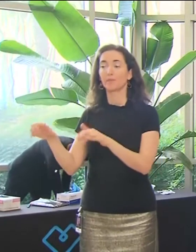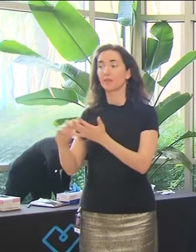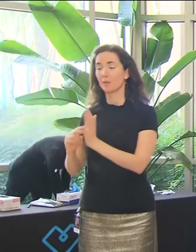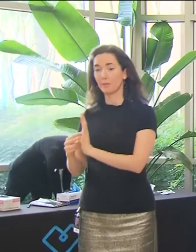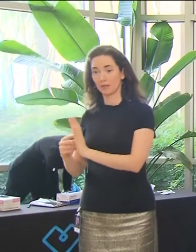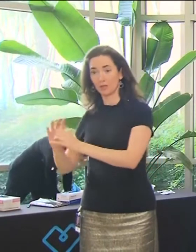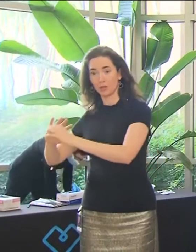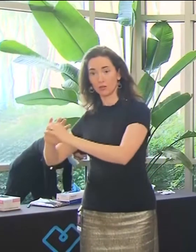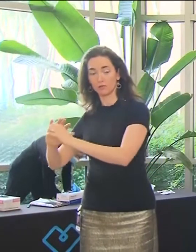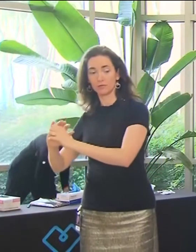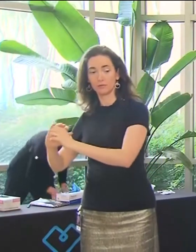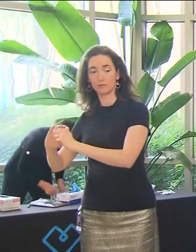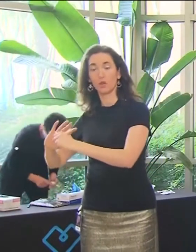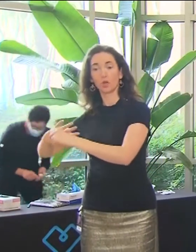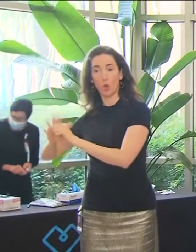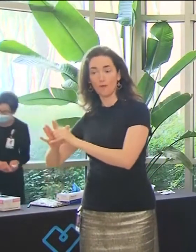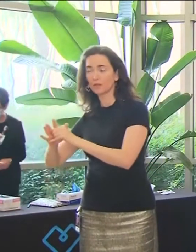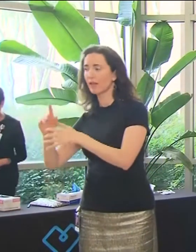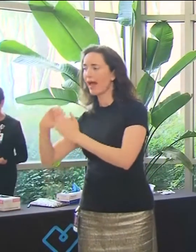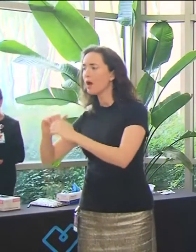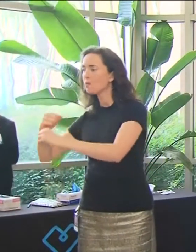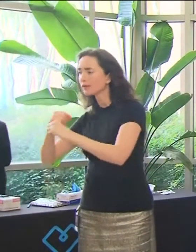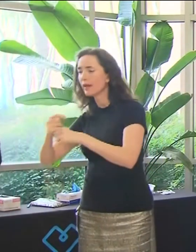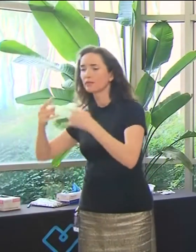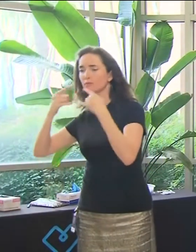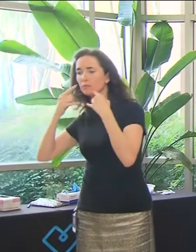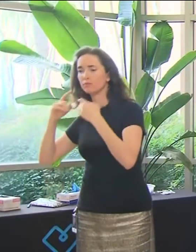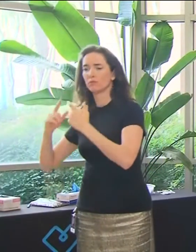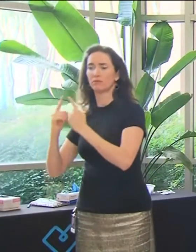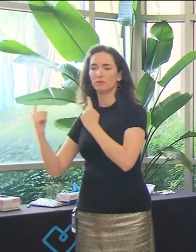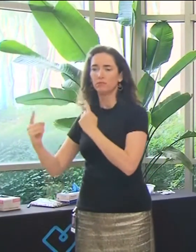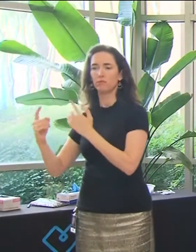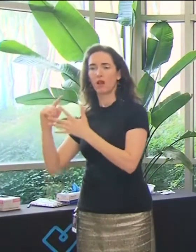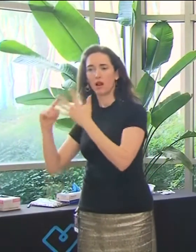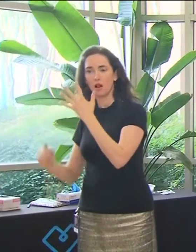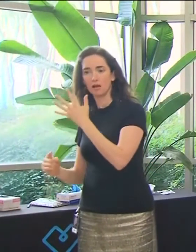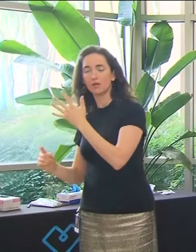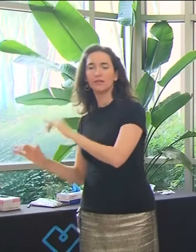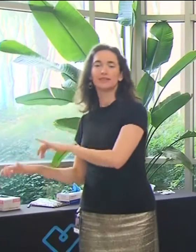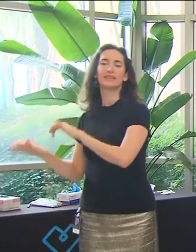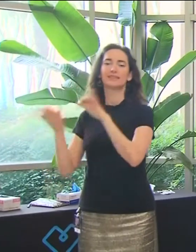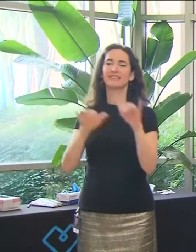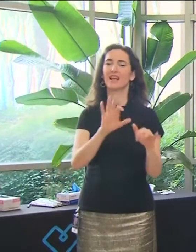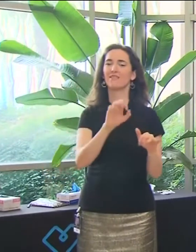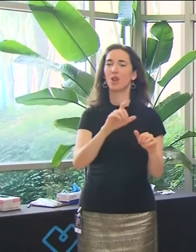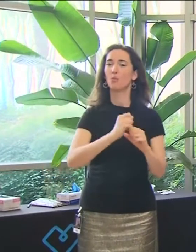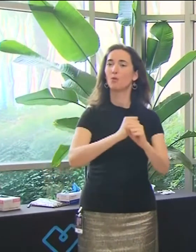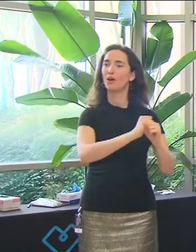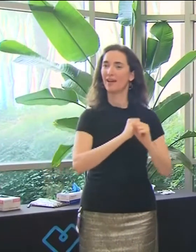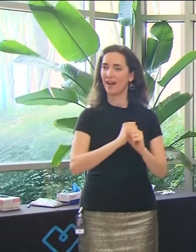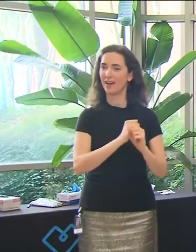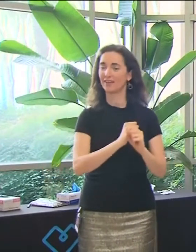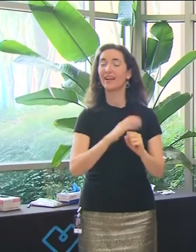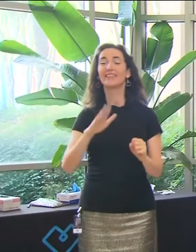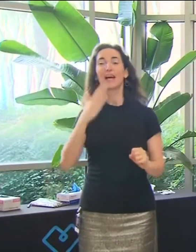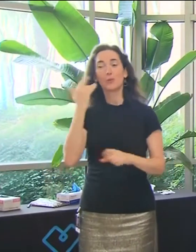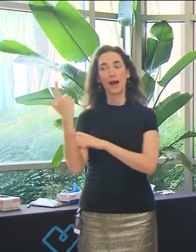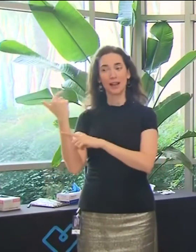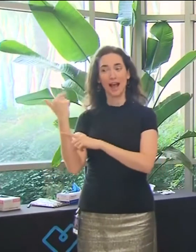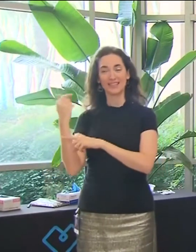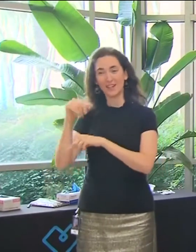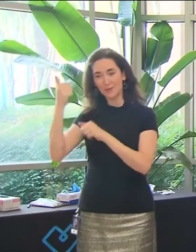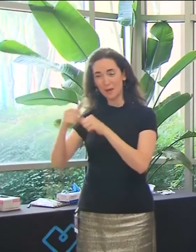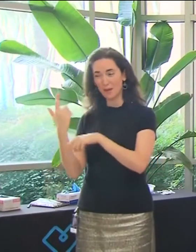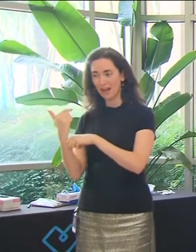you take to protect yourself against COVID also protect you against the flu. which is why last year, with all of our heightened